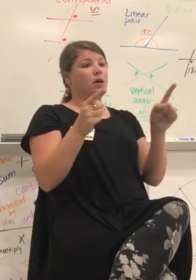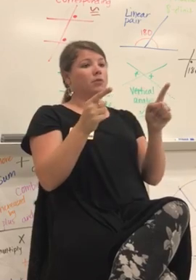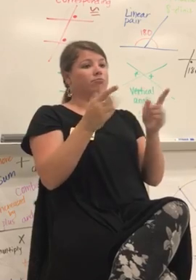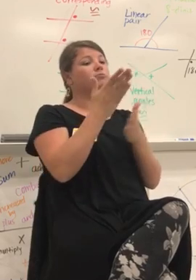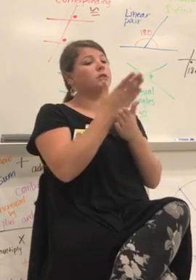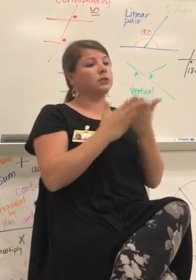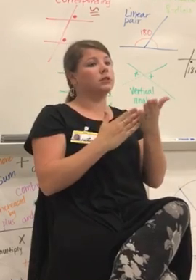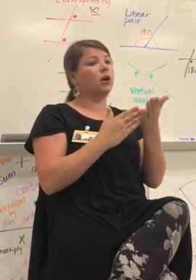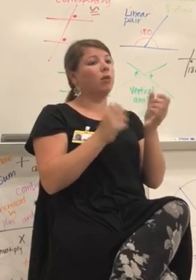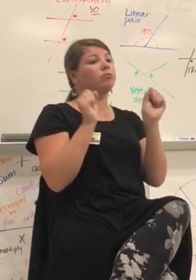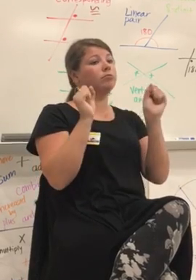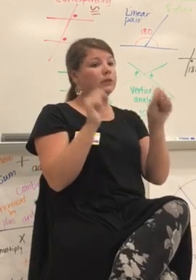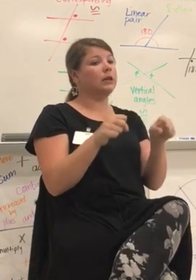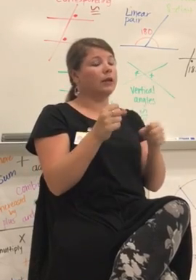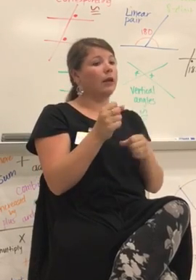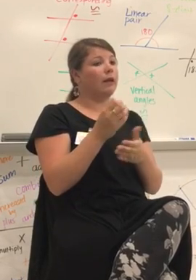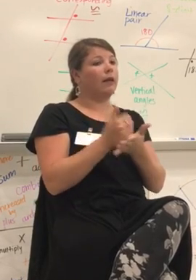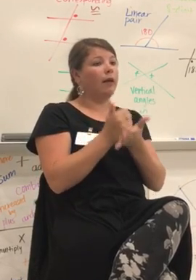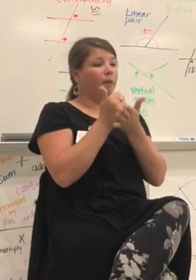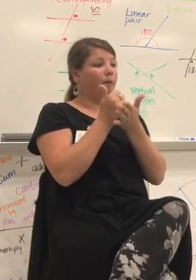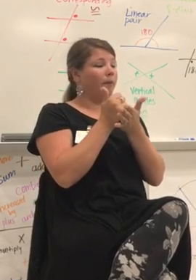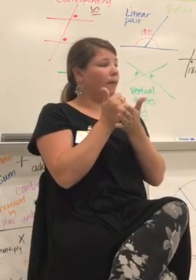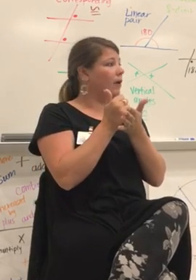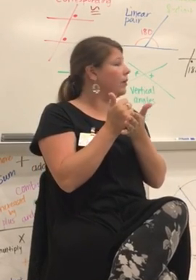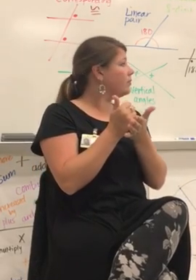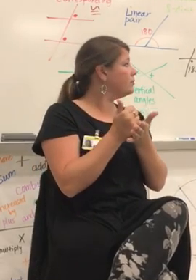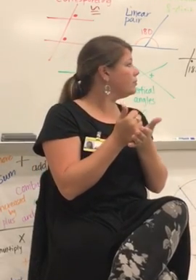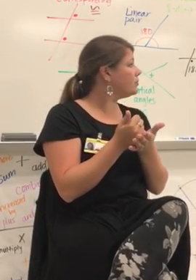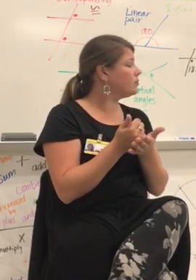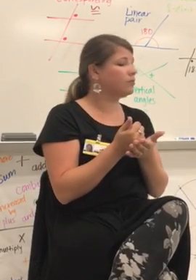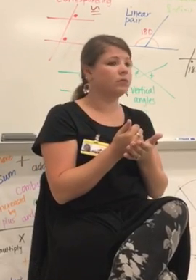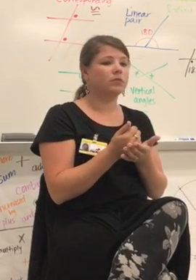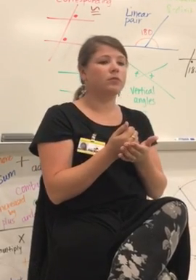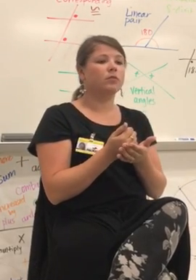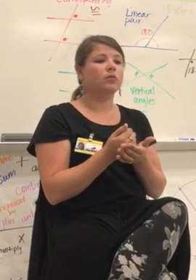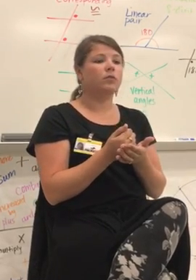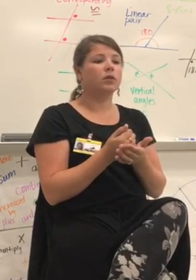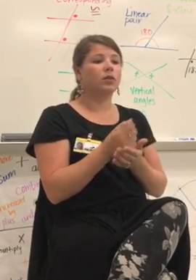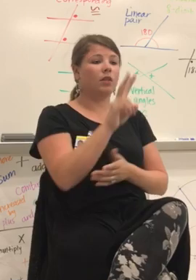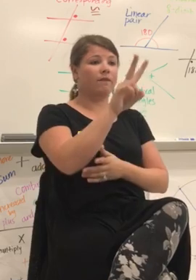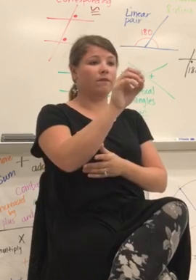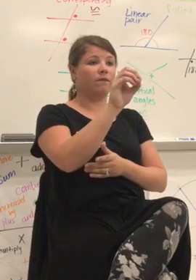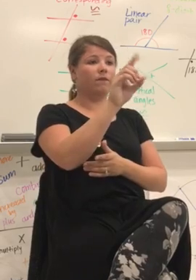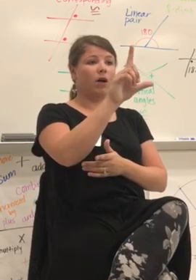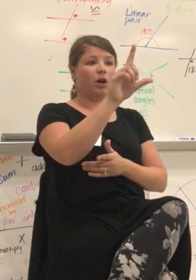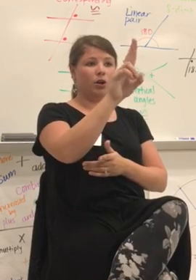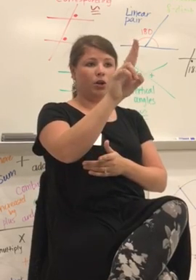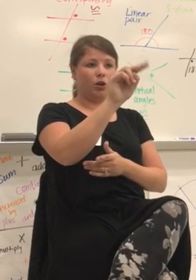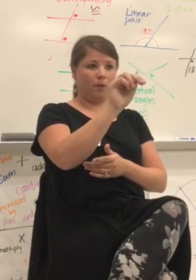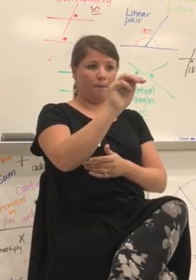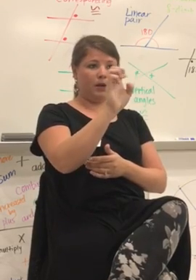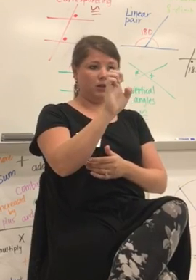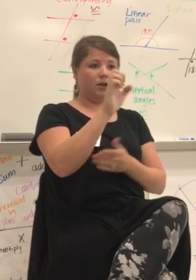much of that volume sheet did you get done on Monday? I think y'all turned it in. I had all